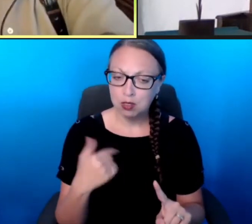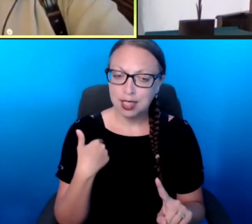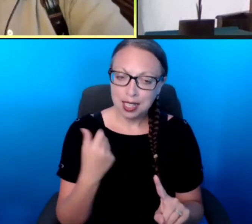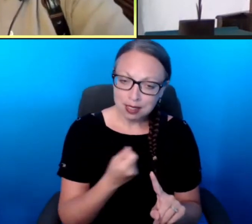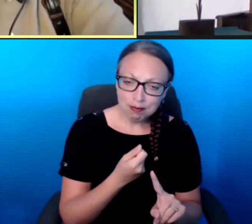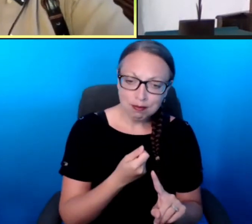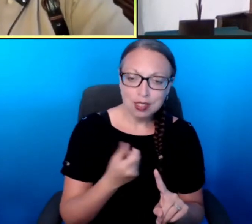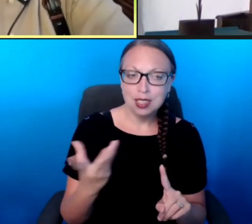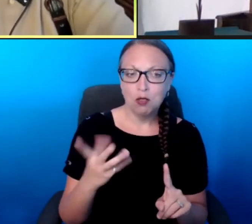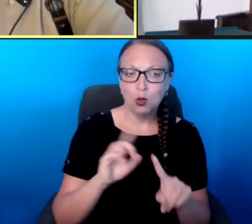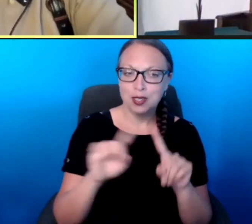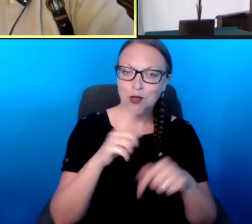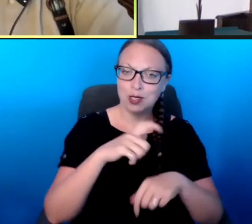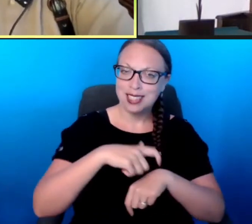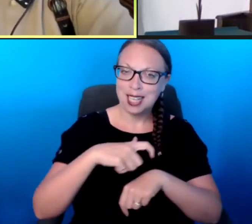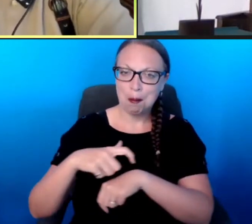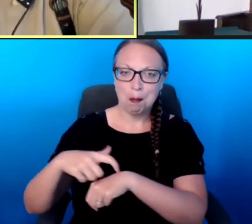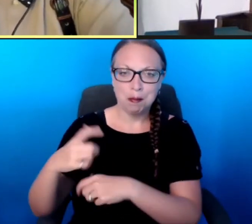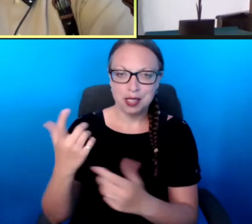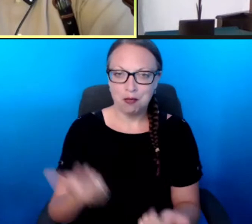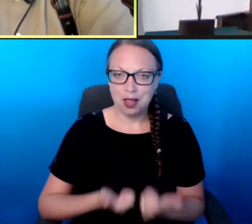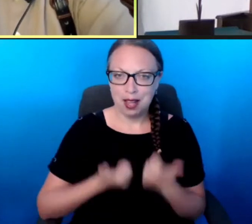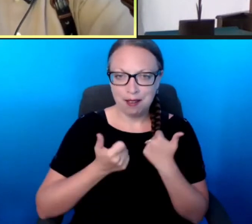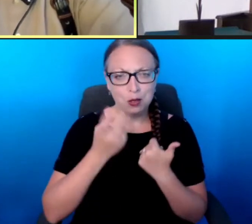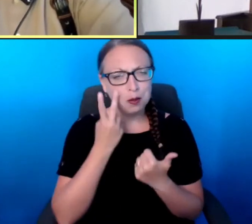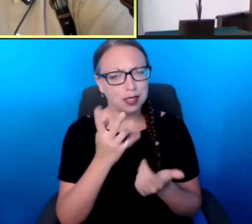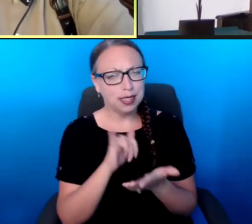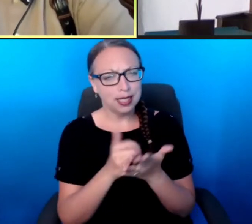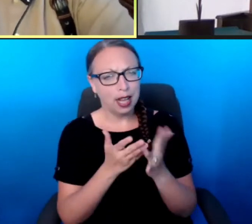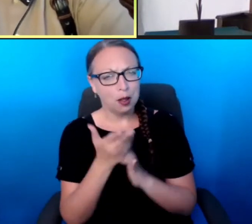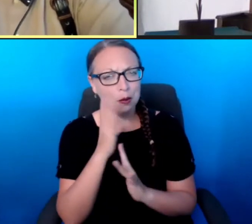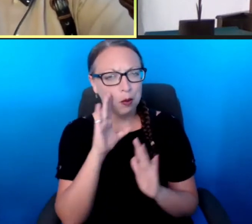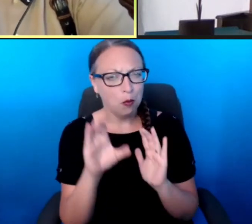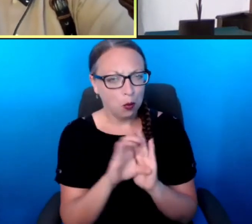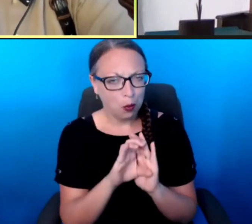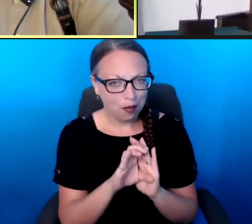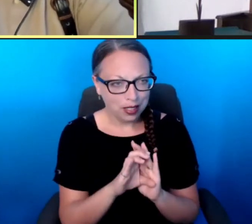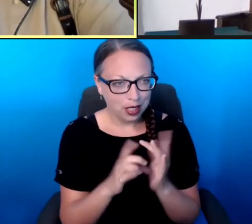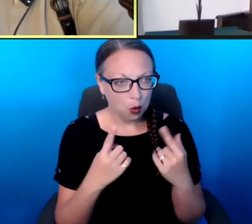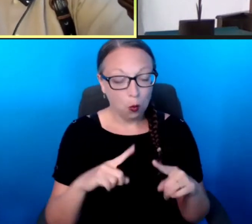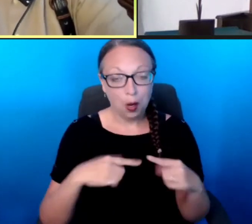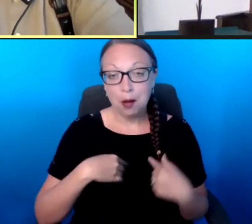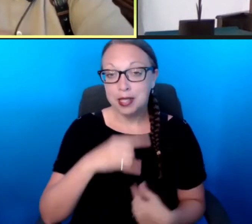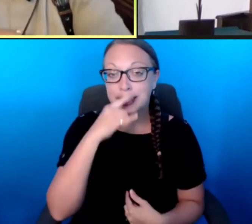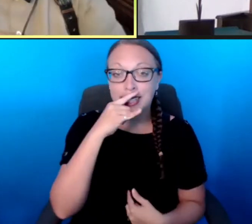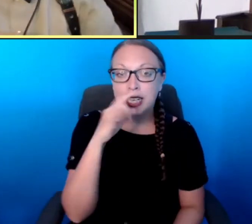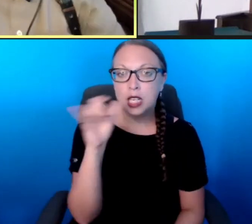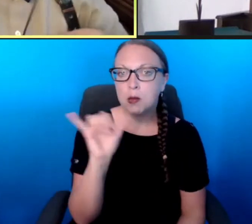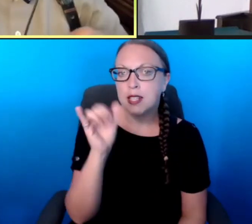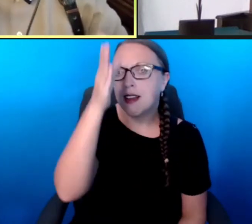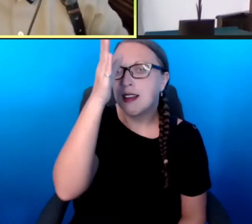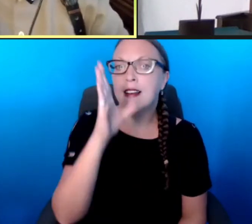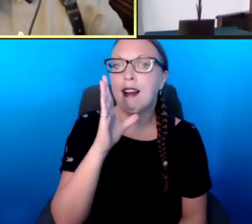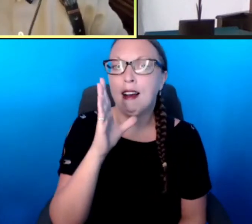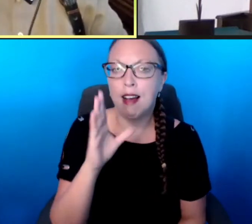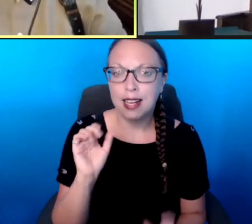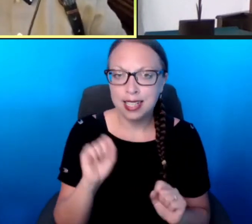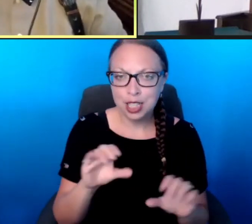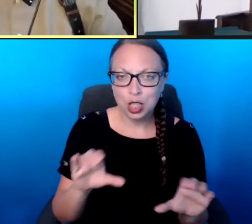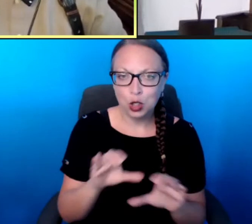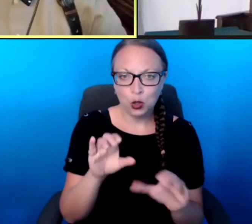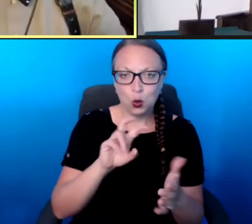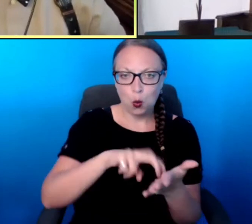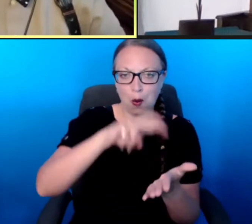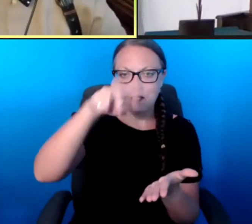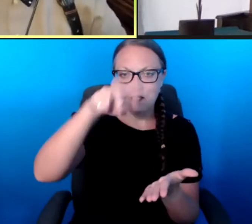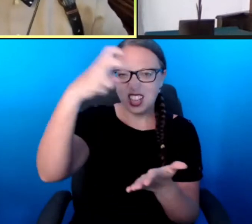his life, as you saw in the photographs. As a kid, he was like a god. He could do Olympic grade gymnastics,